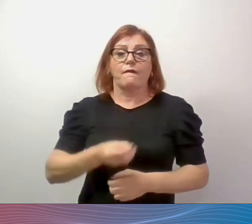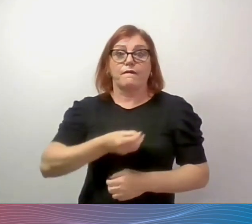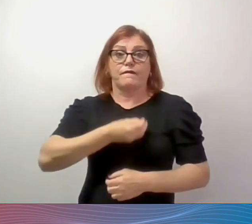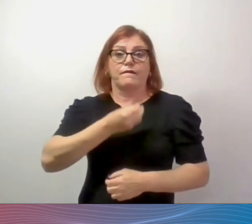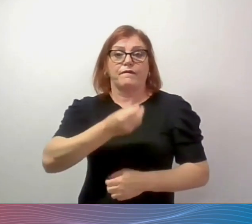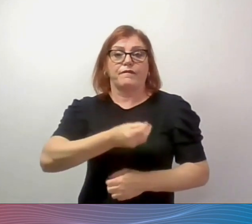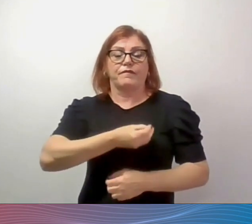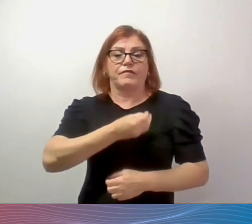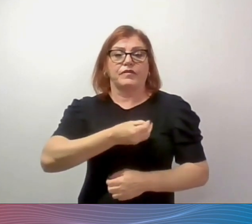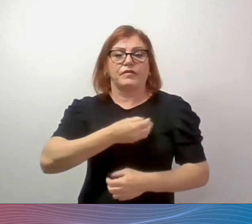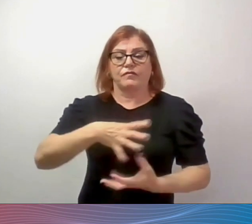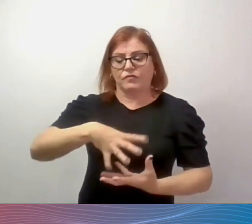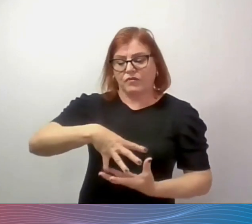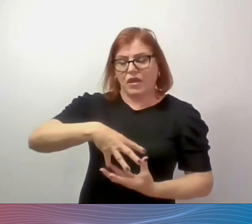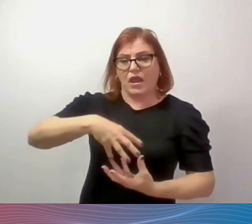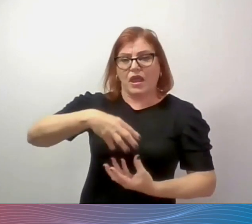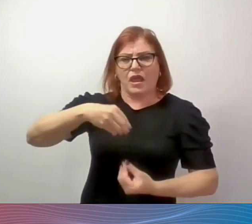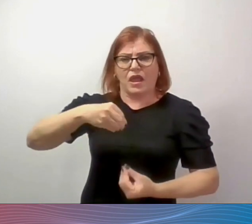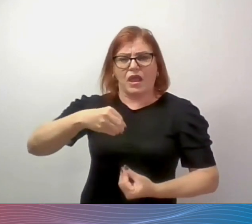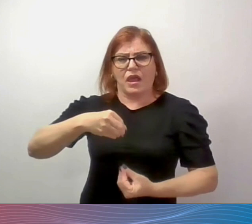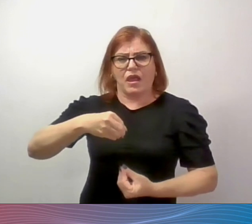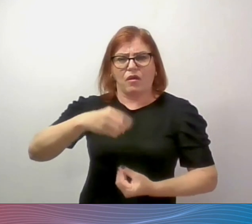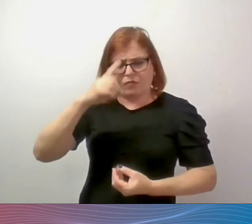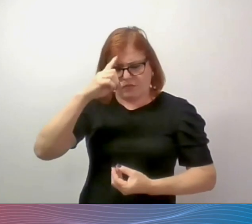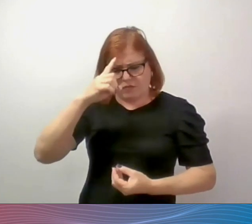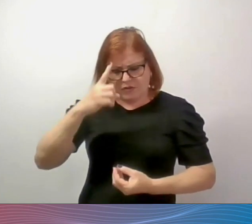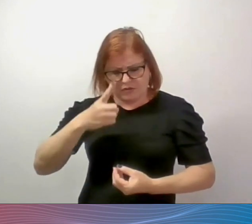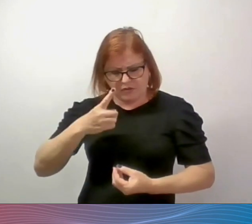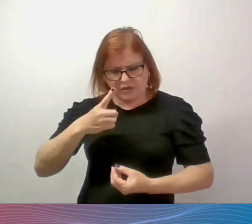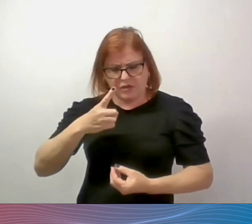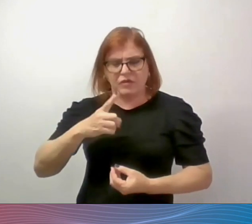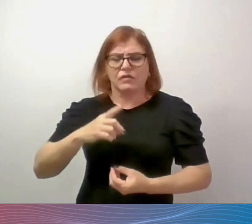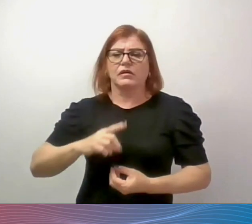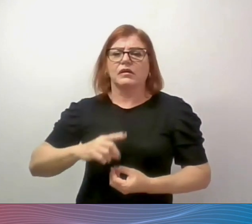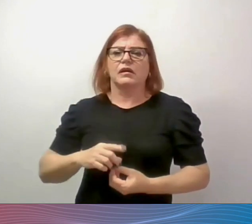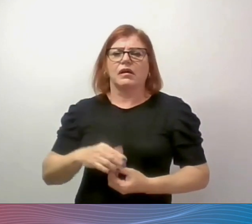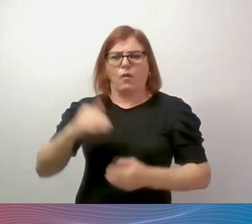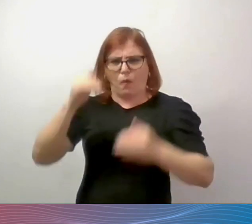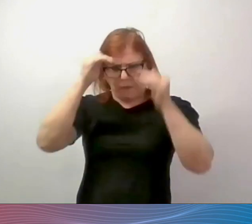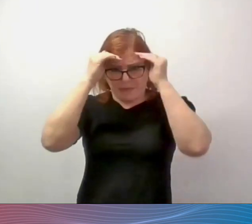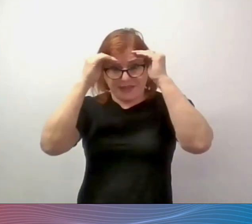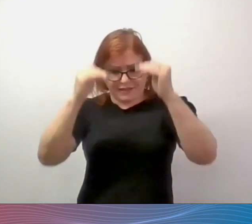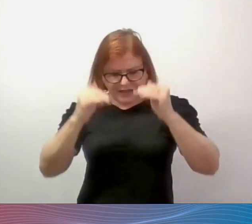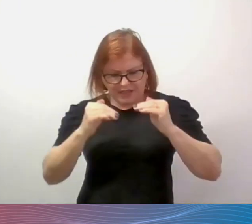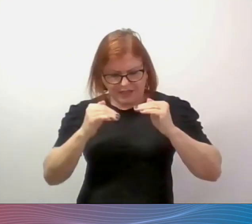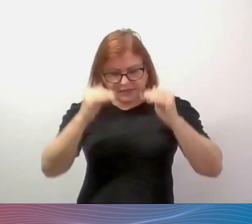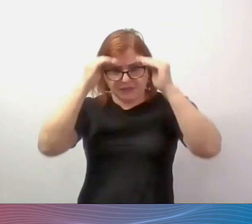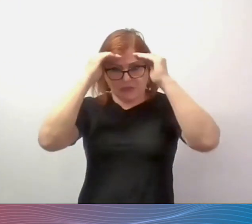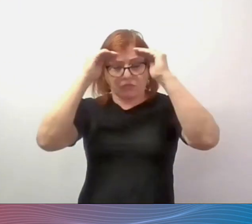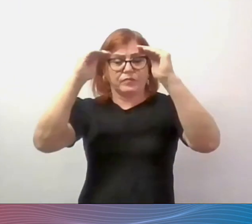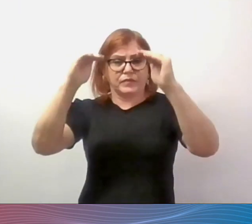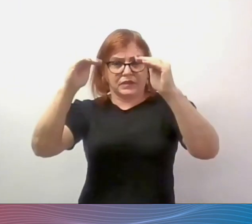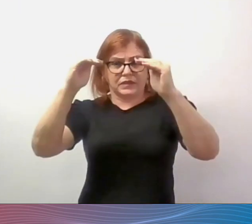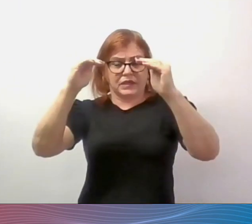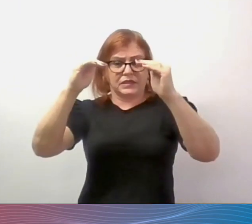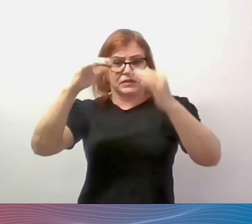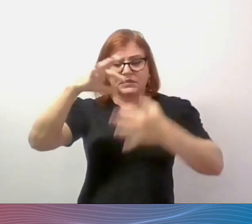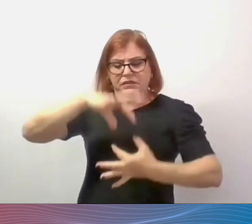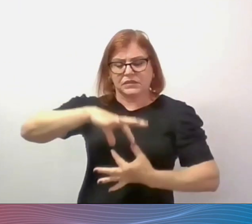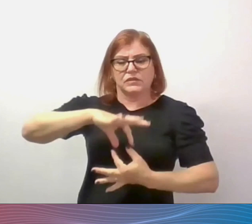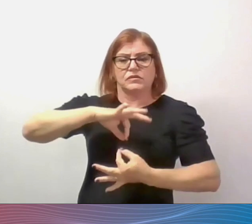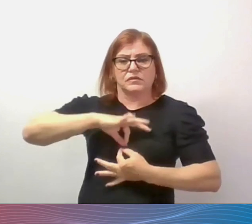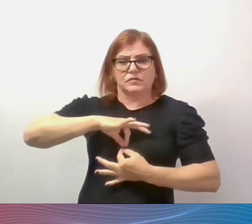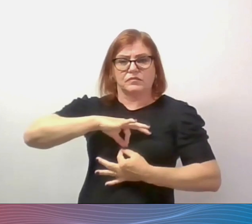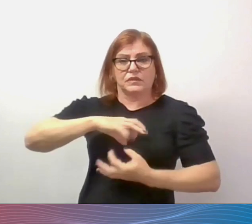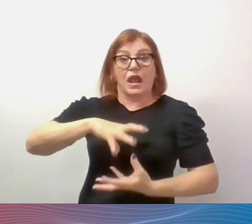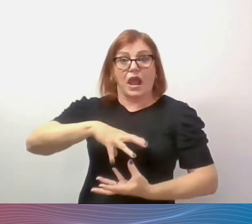está sujeita ao espírito regenerado. And his soul is subjected to his regenerated spirit. Por isso que o versículo 17 fala, e assim